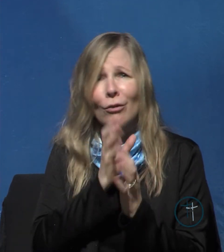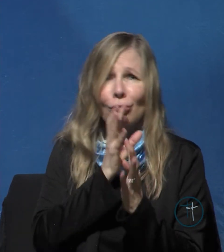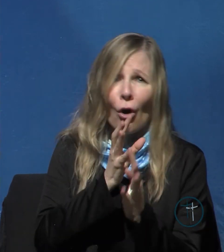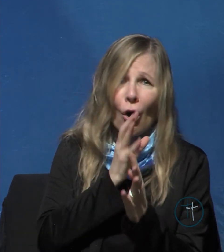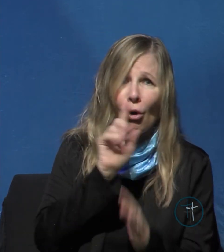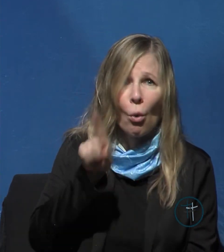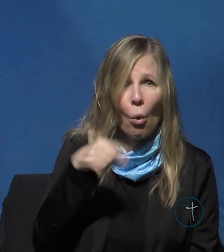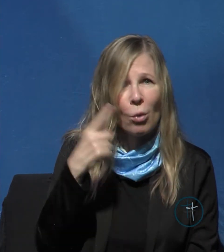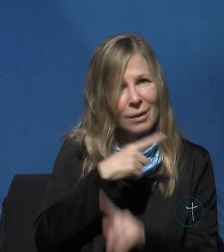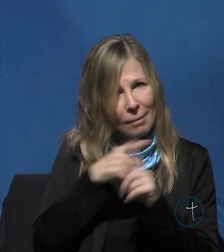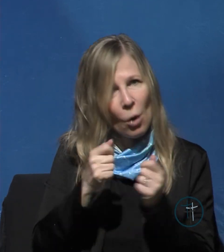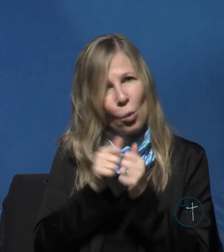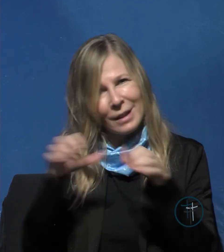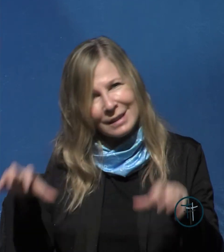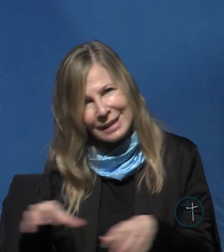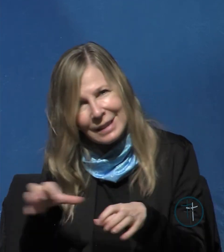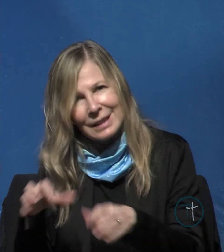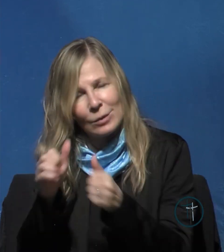truth.